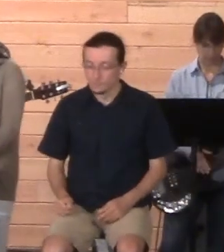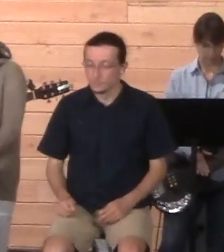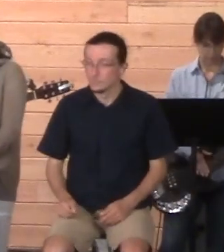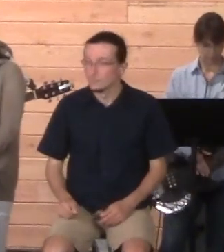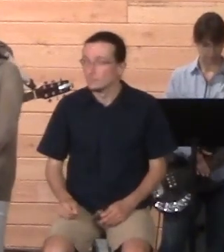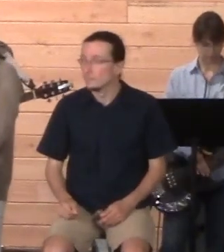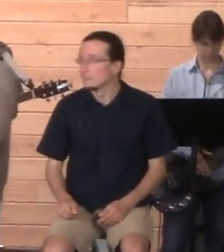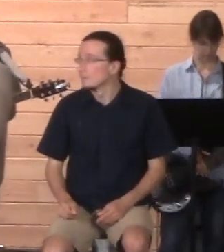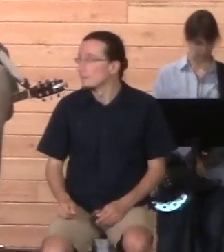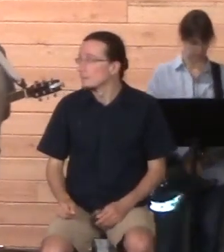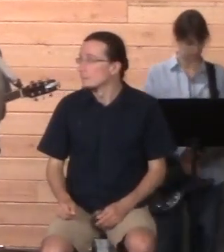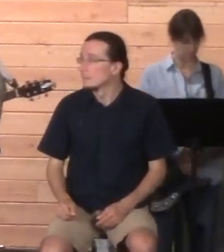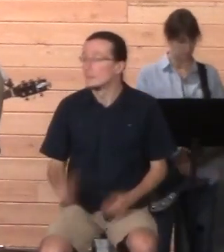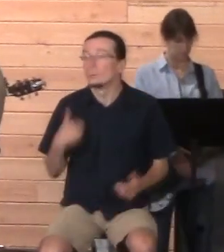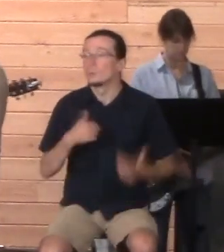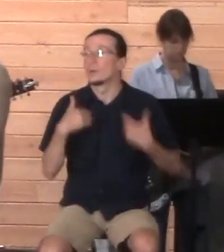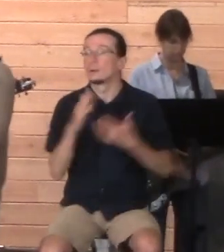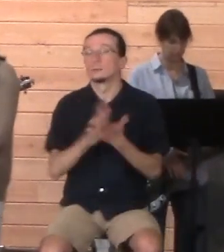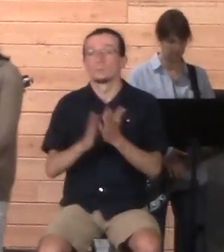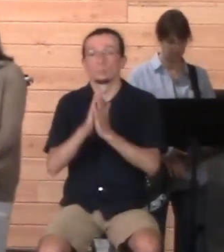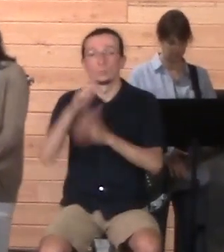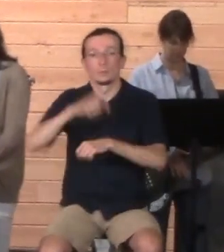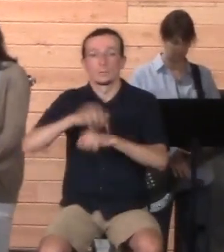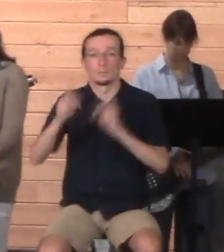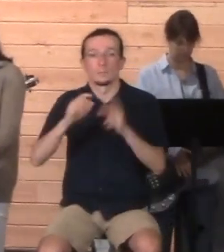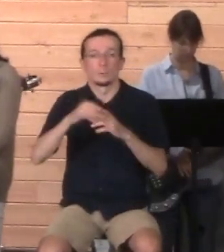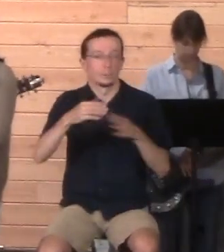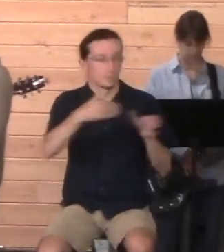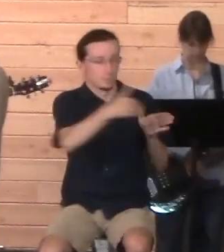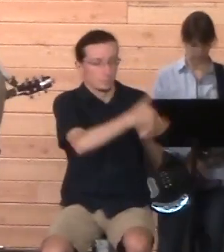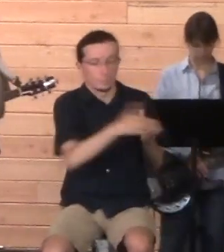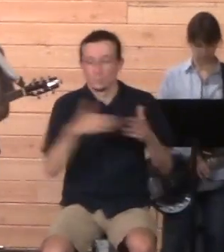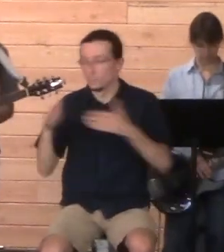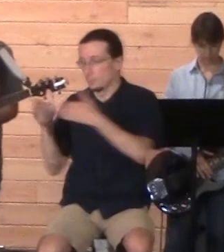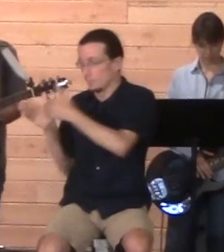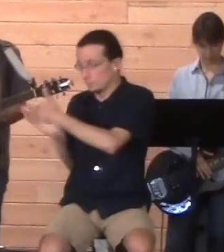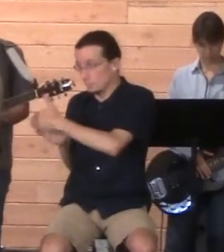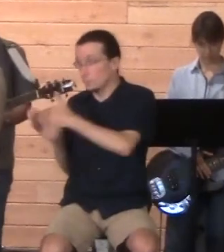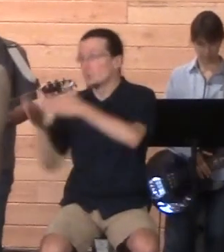We have some prayer time people in the front corners and maybe in the back.